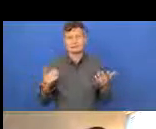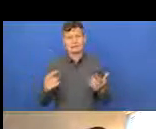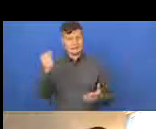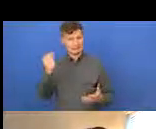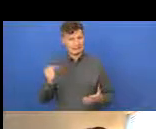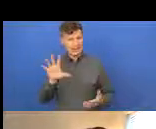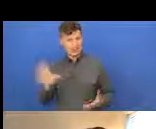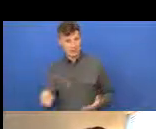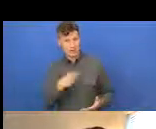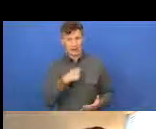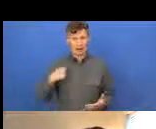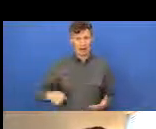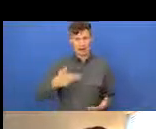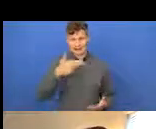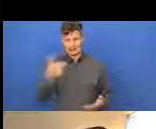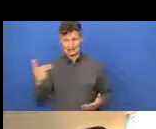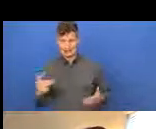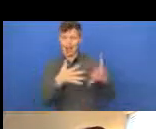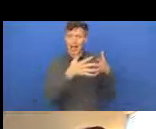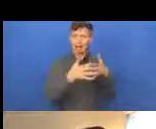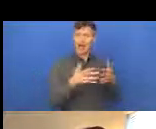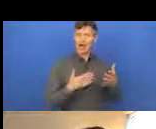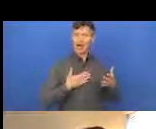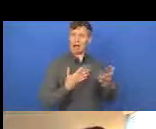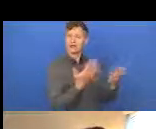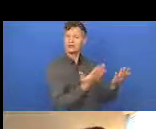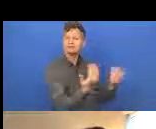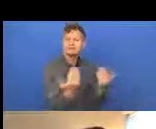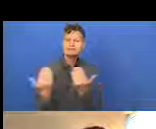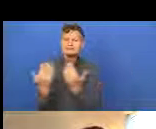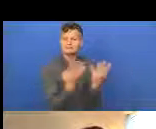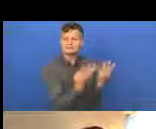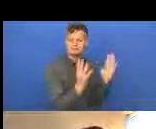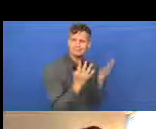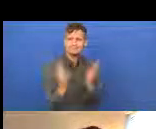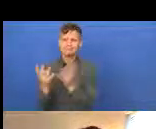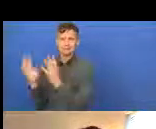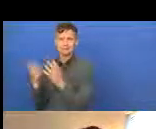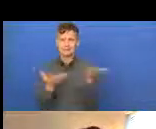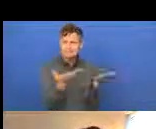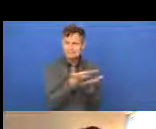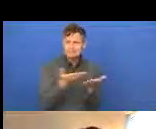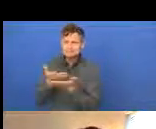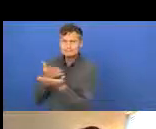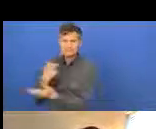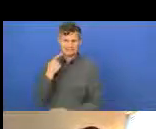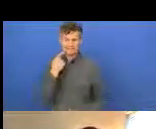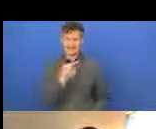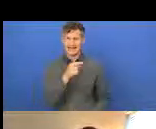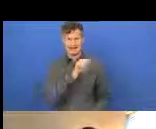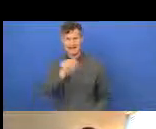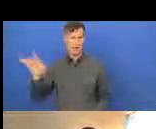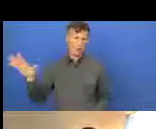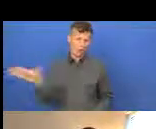China, Indonesia, and the United States all reported multiple instances of bullying on their respective campuses, from peers and